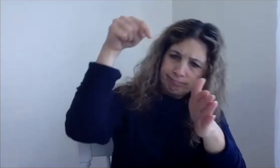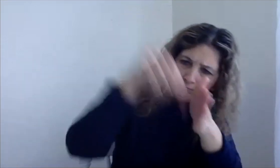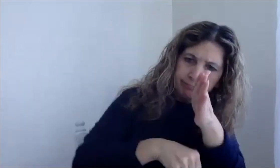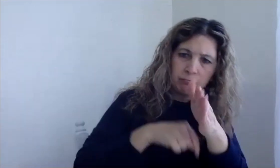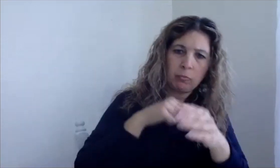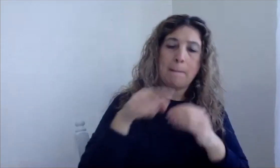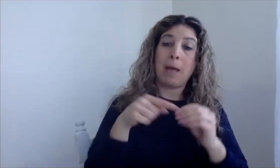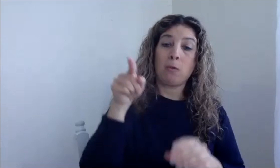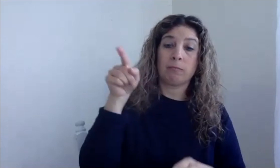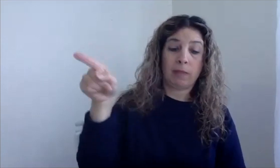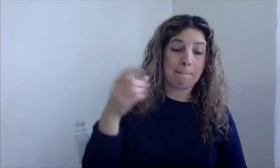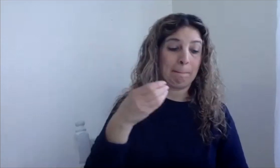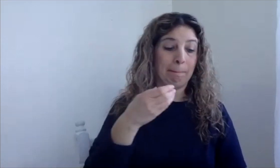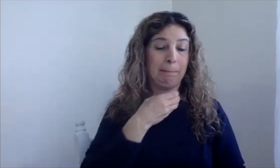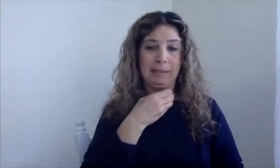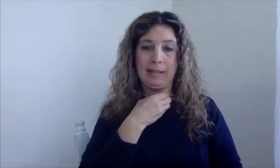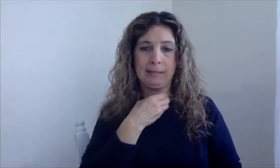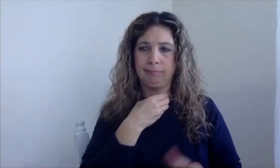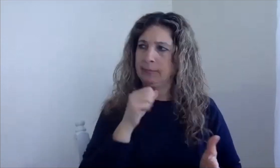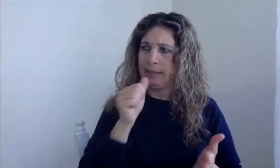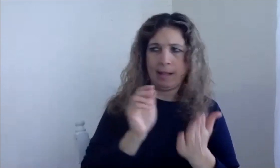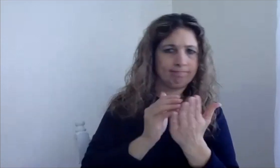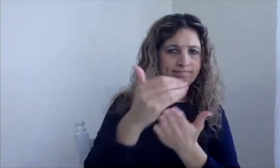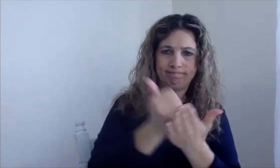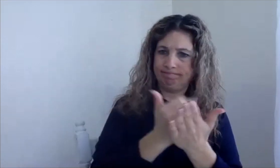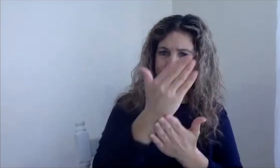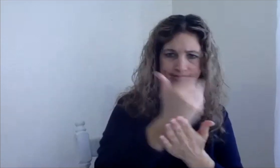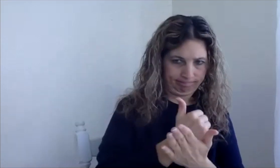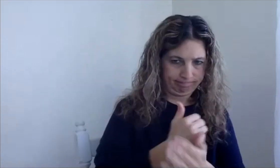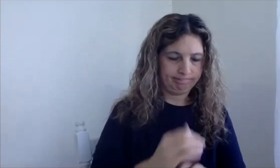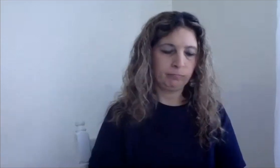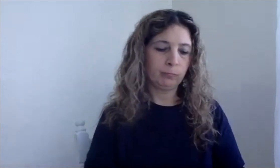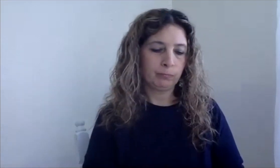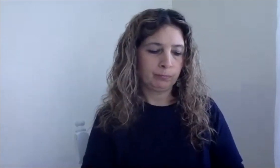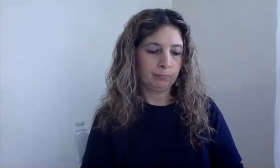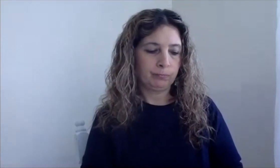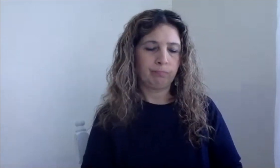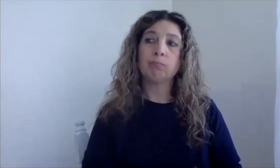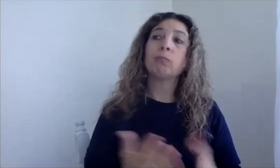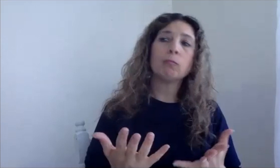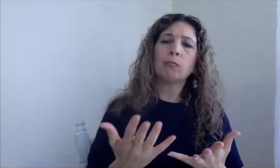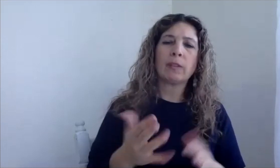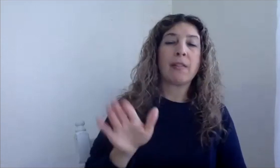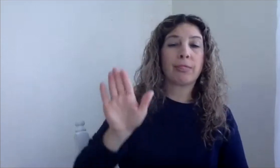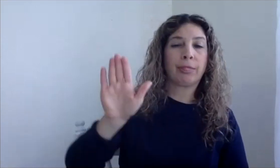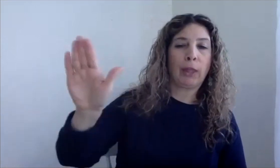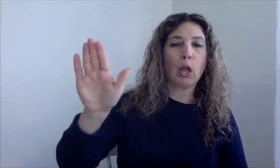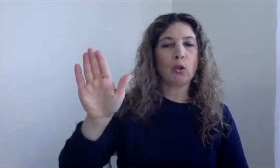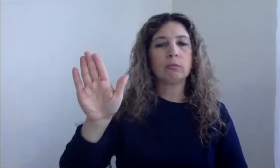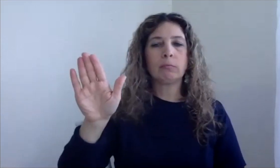post will be more in-depth information of additional examples of Millneck not